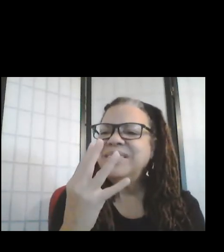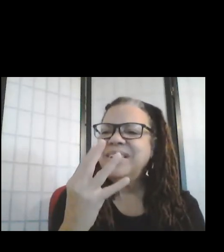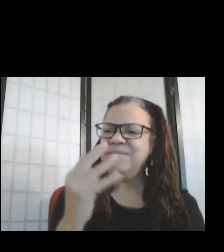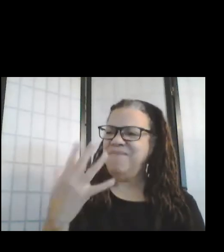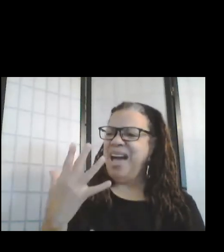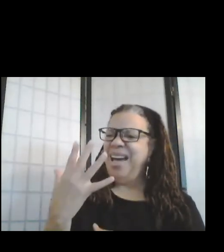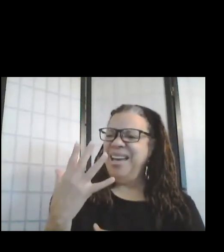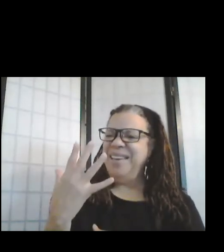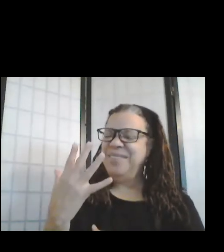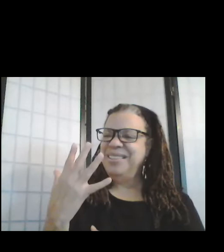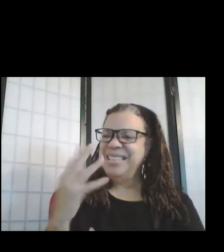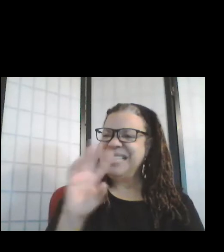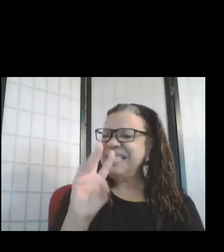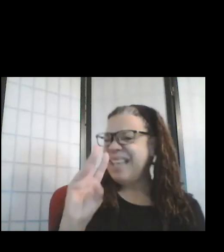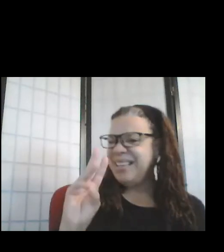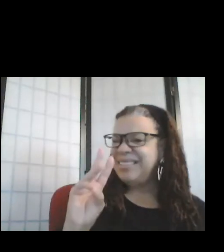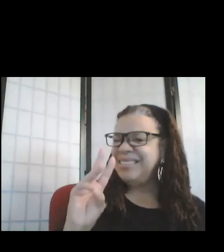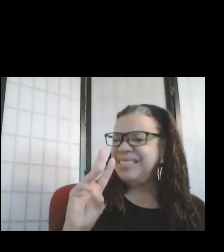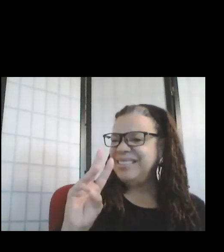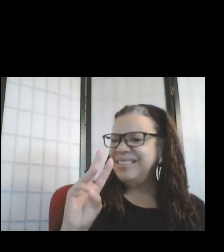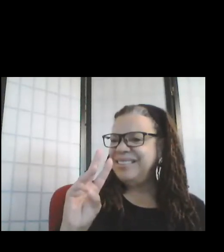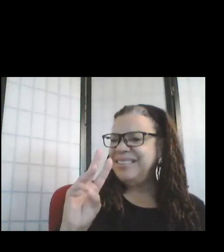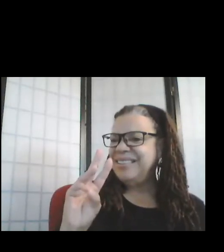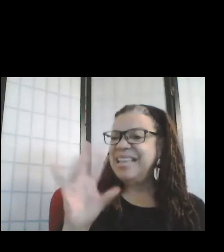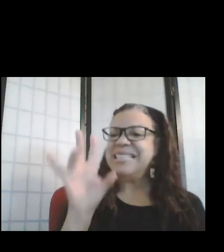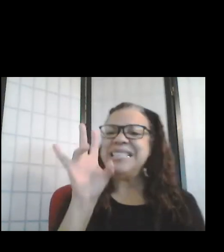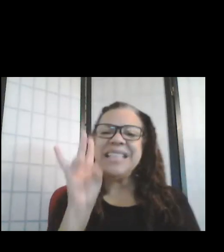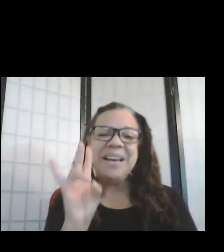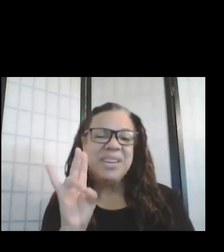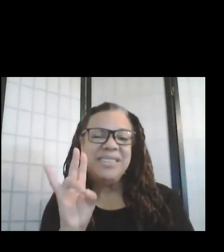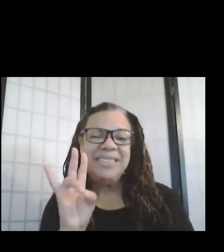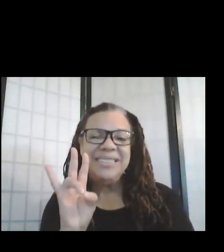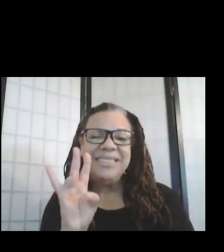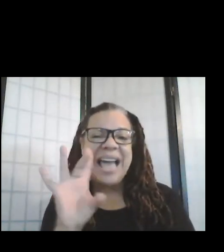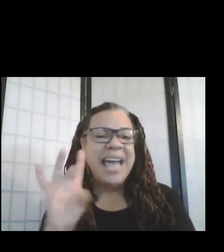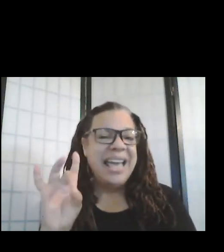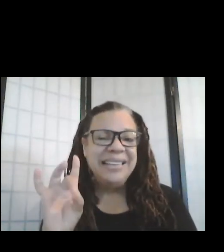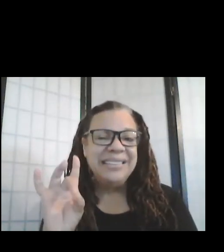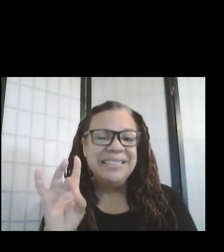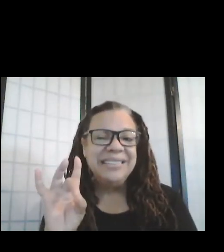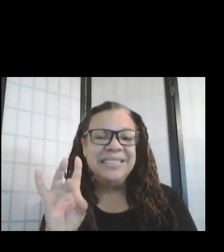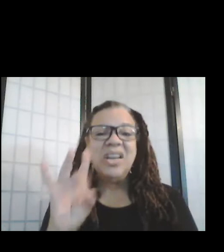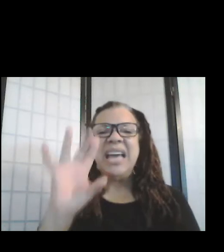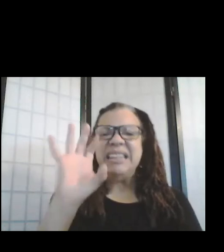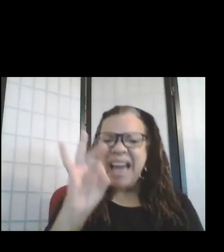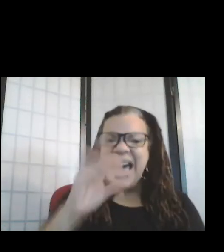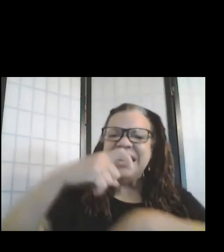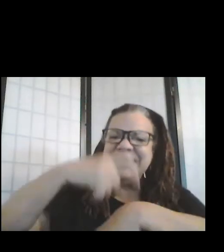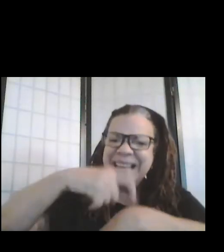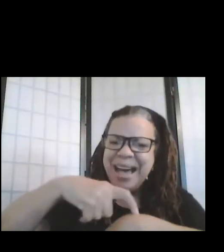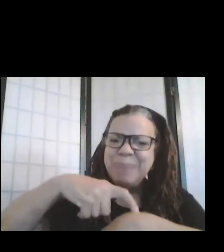5, 6, 7, 8, 9